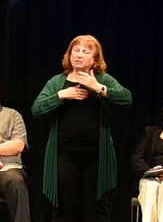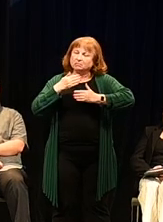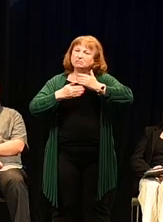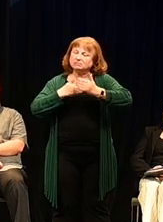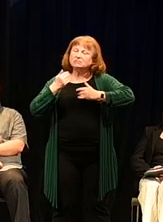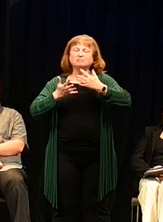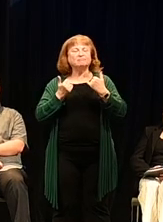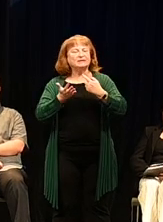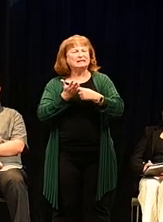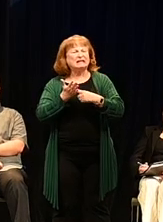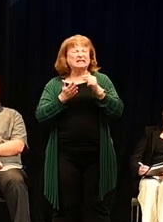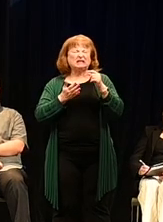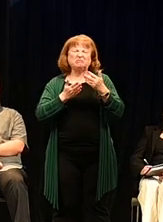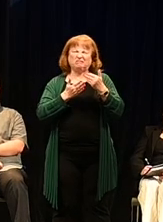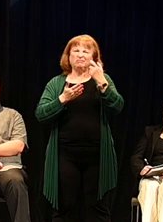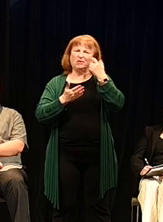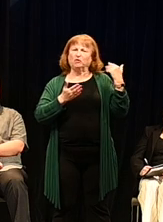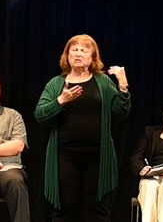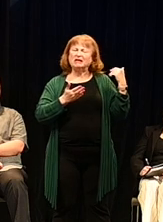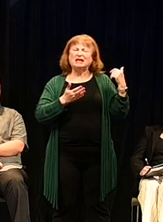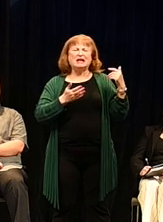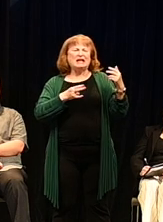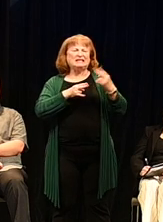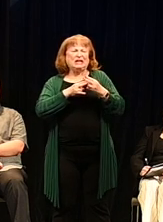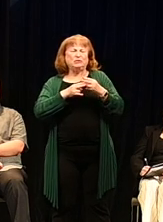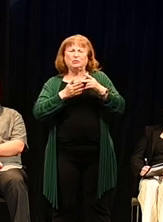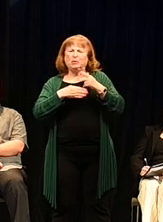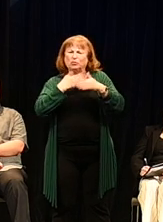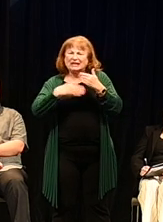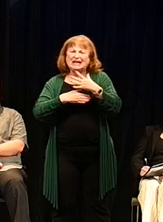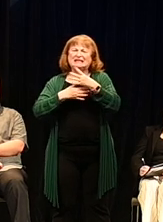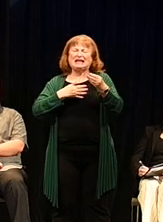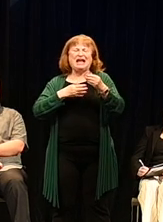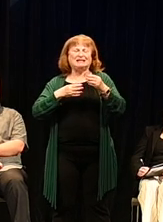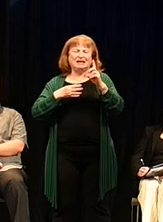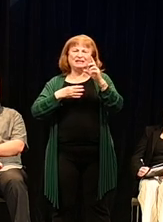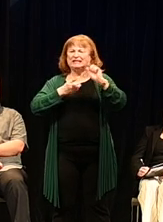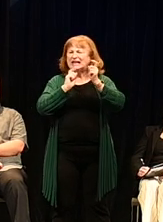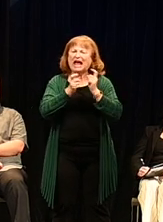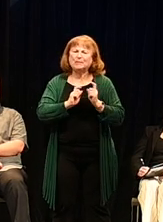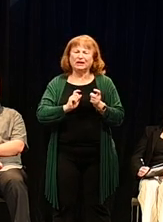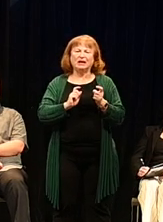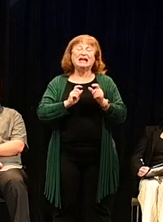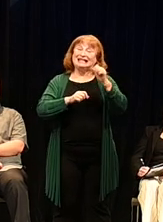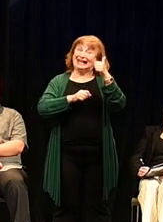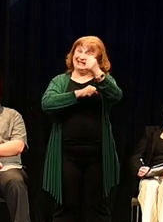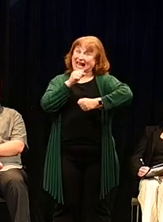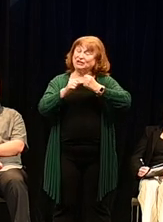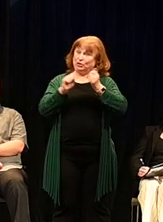were discussing this a little earlier. It's an iterative process and a dynamic process because the plan is a 10-year